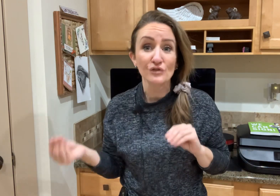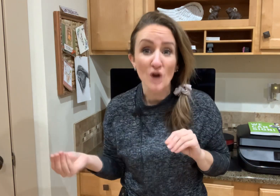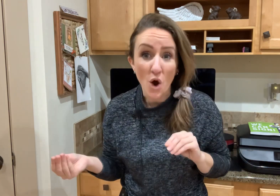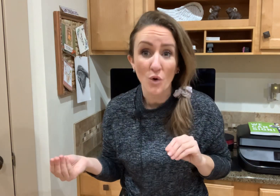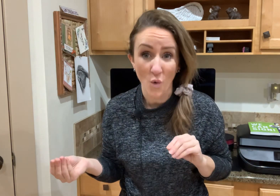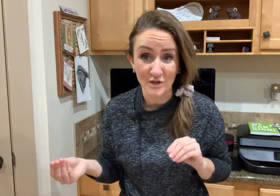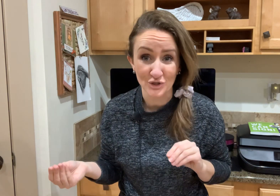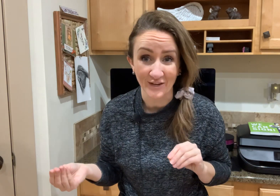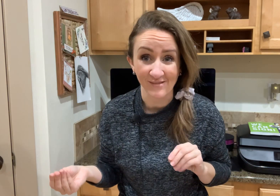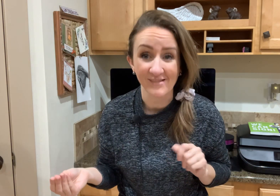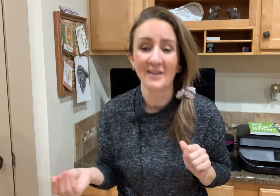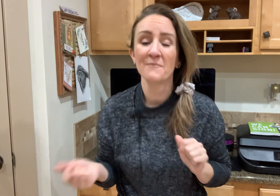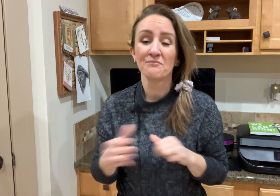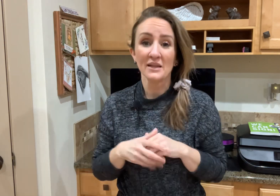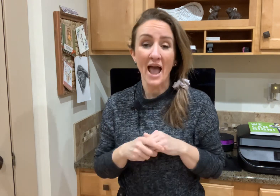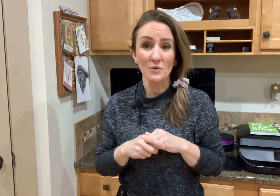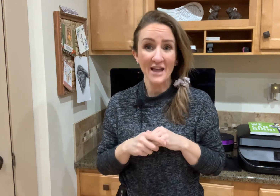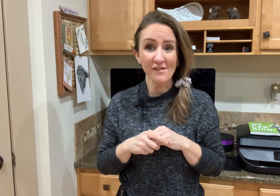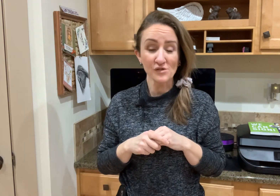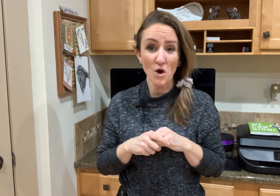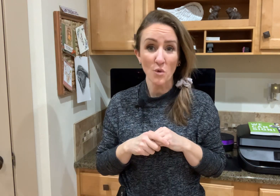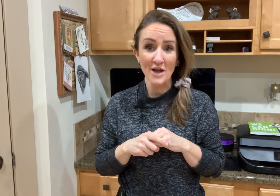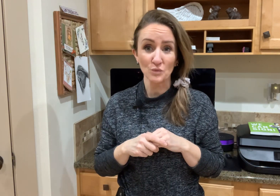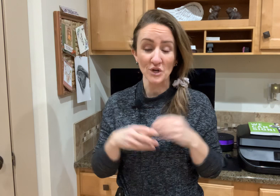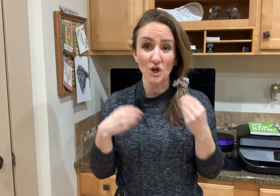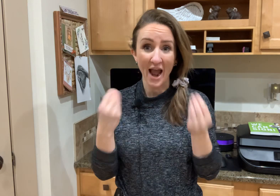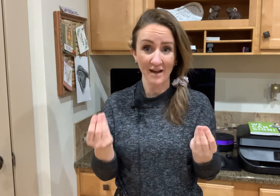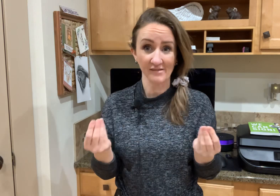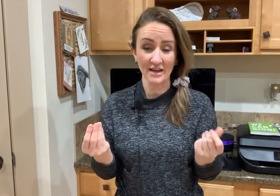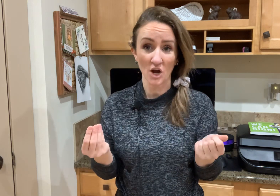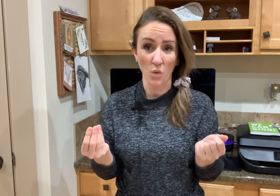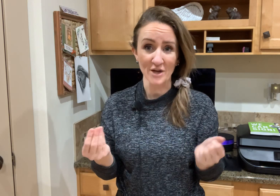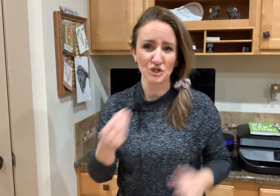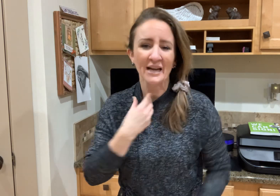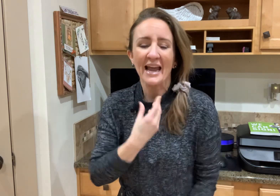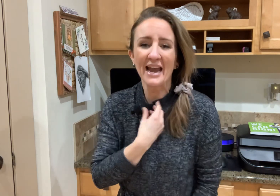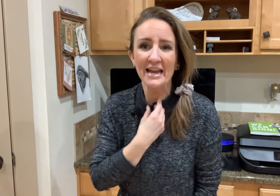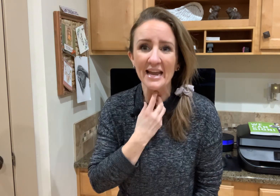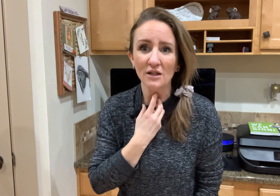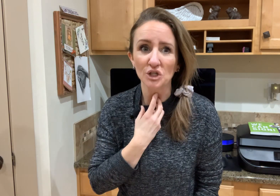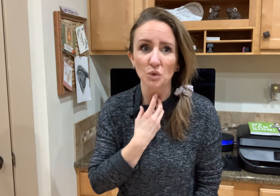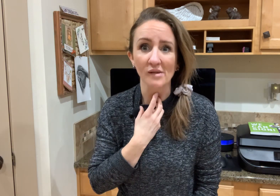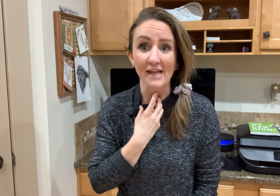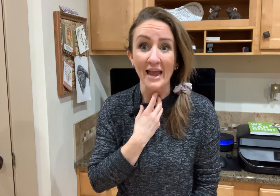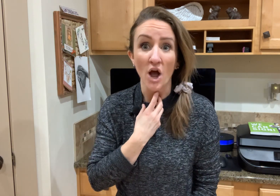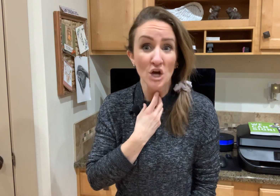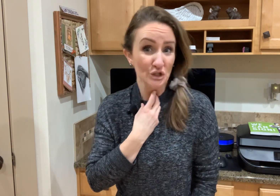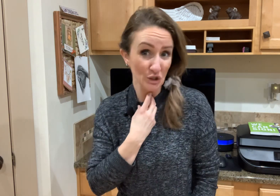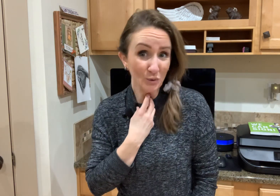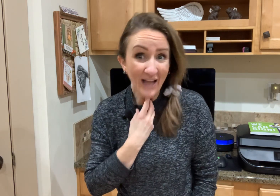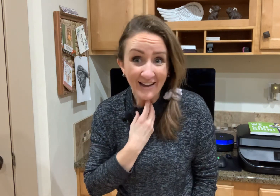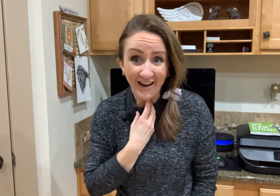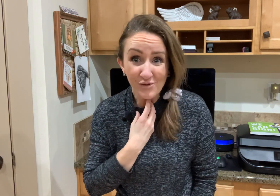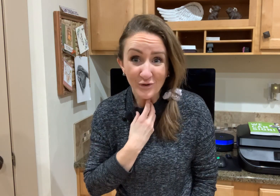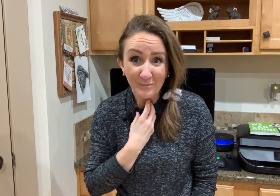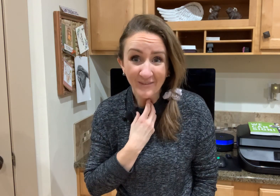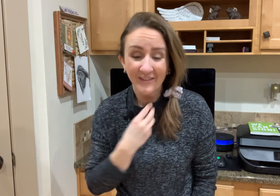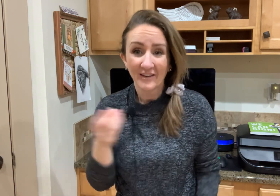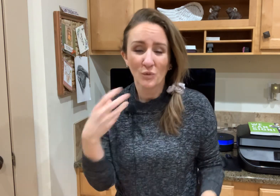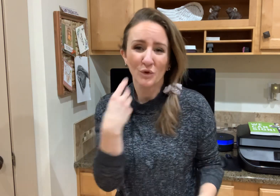yes-no questions. Now, yes-no question, when you're asking a question, in English we'll say, do you like ice cream? We'll